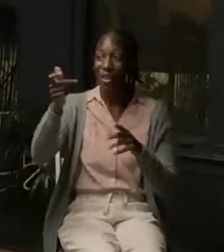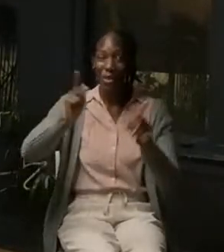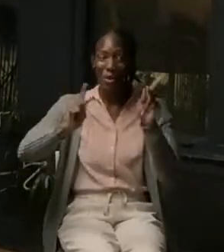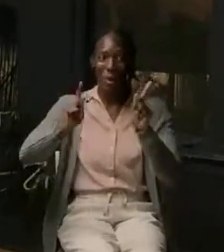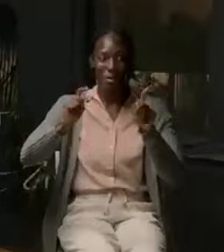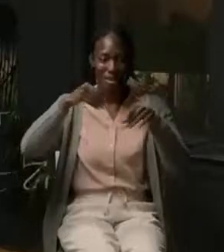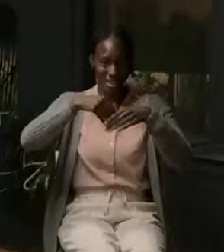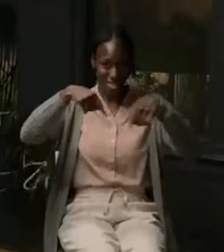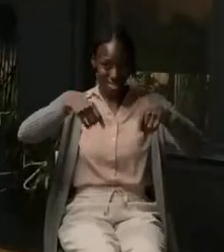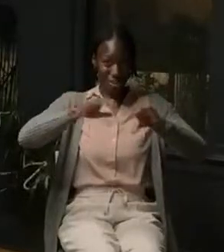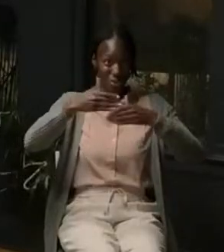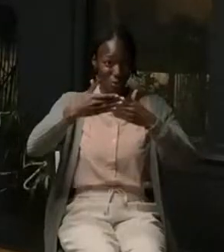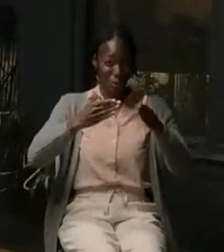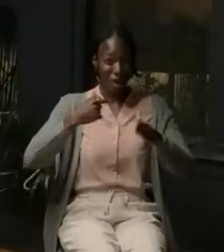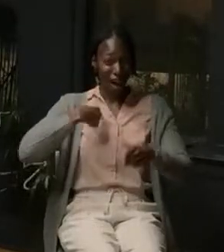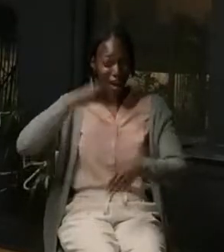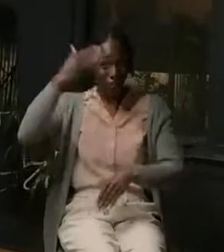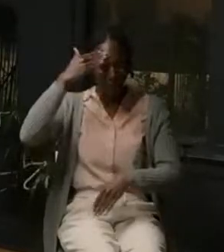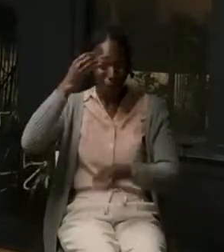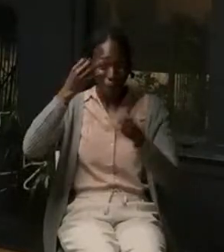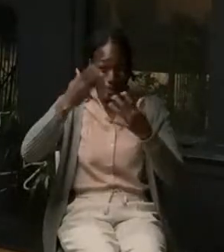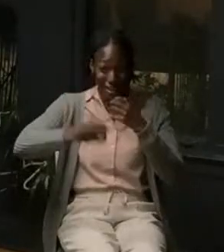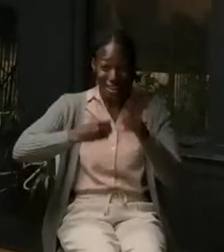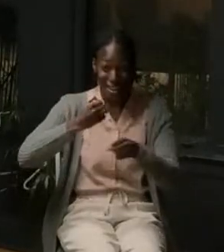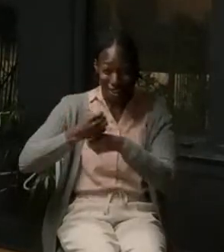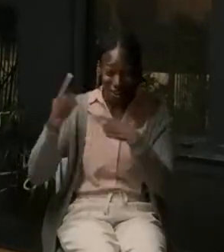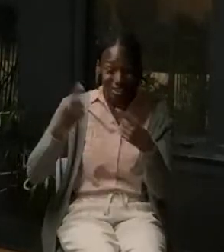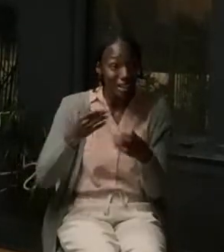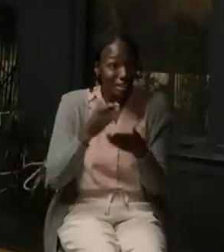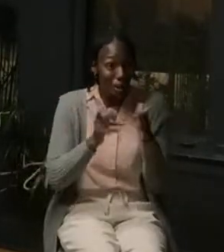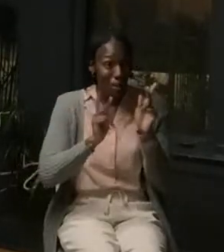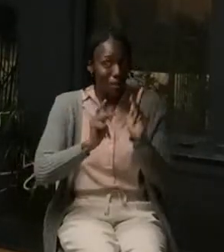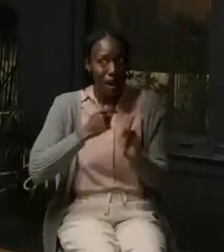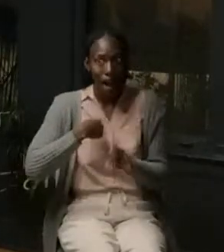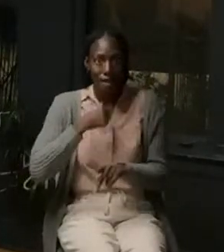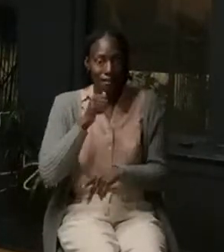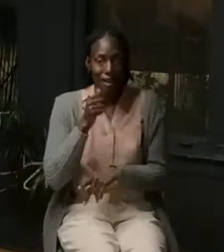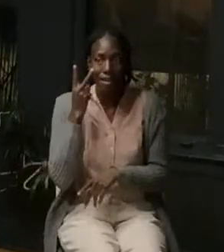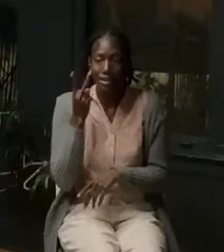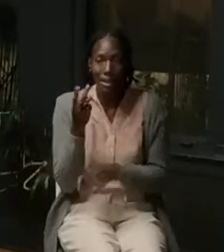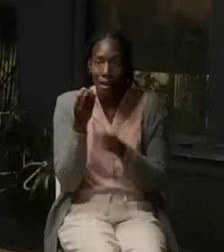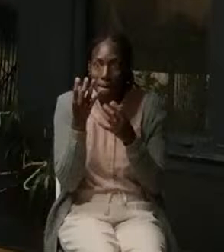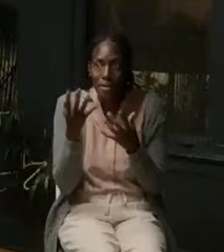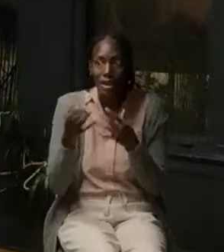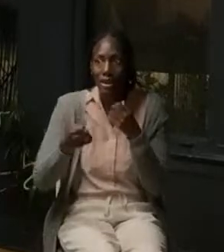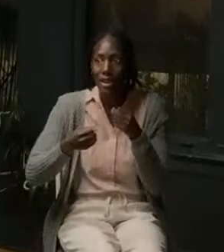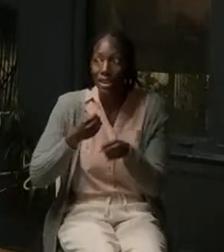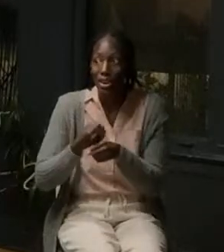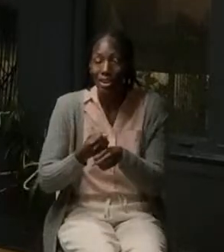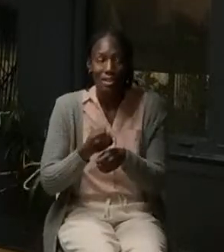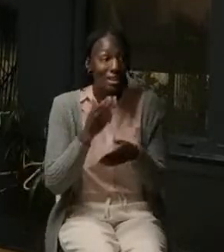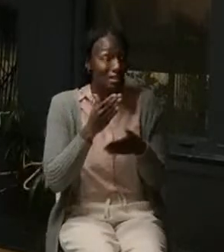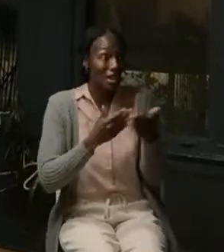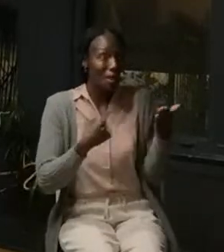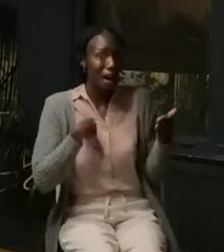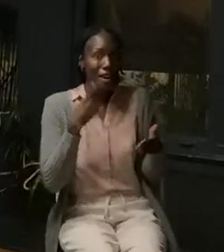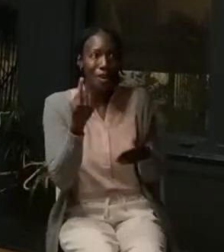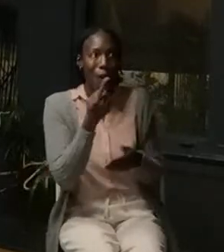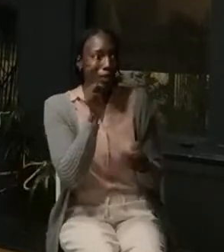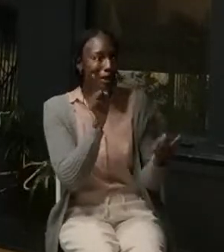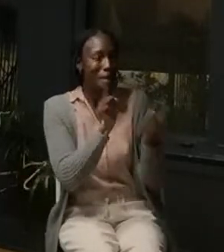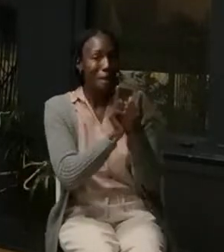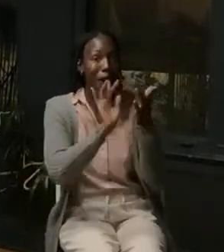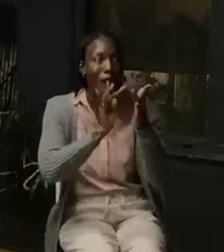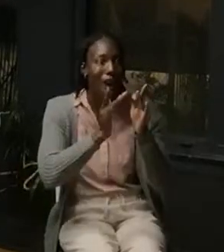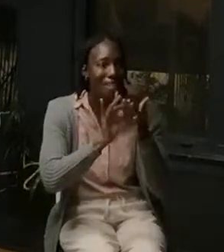whom I go way back, but some who I've not seen in years. And some I've only seen online. I'm just